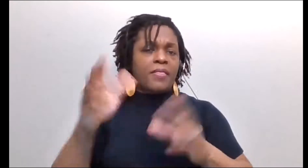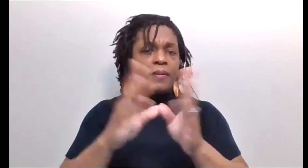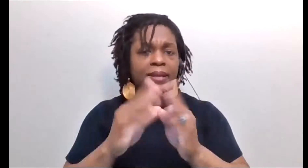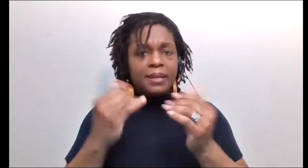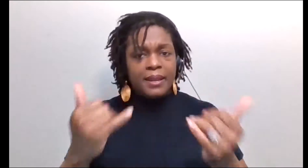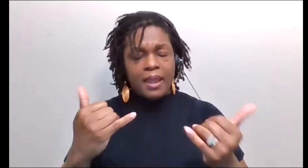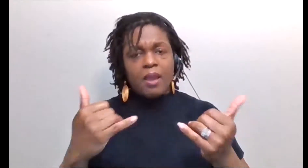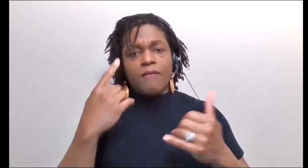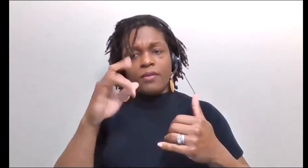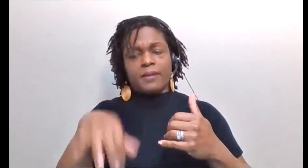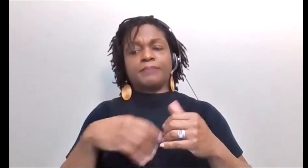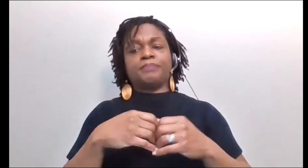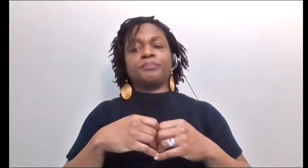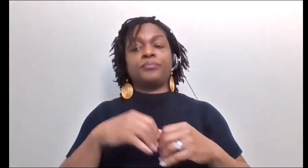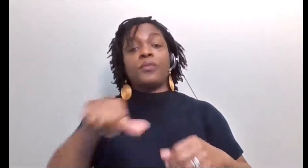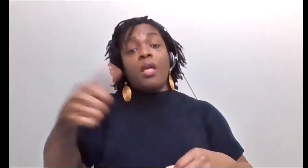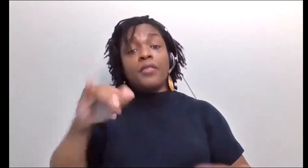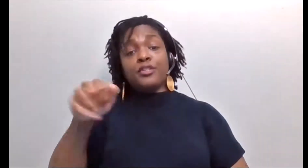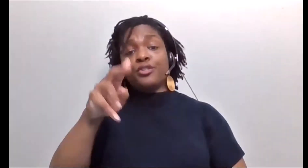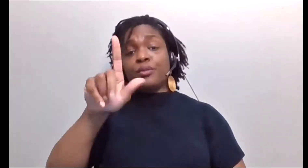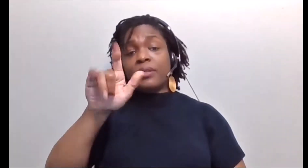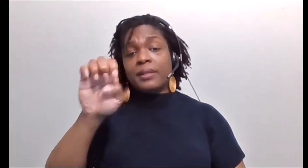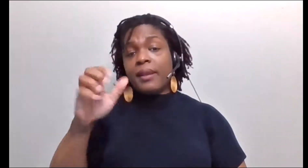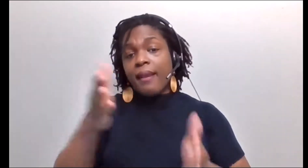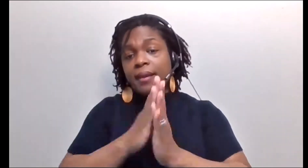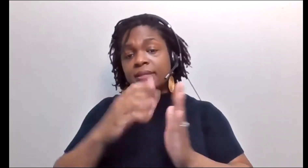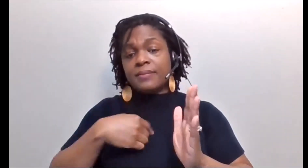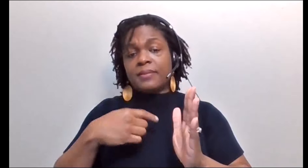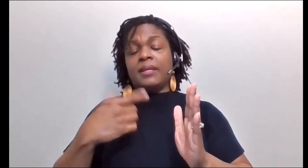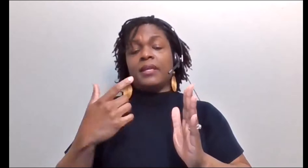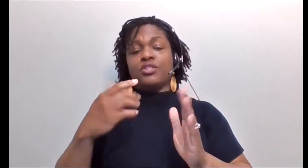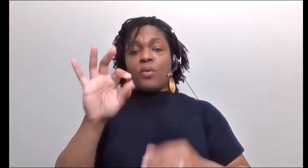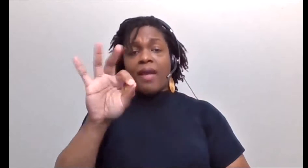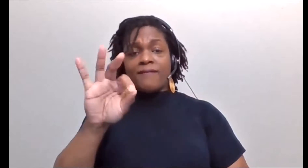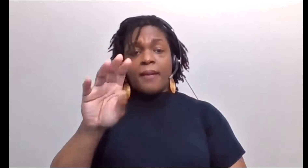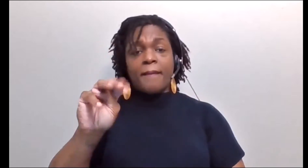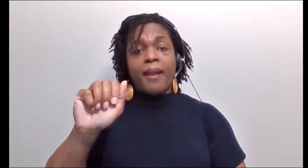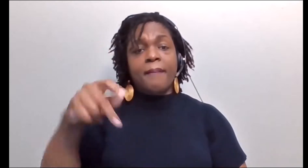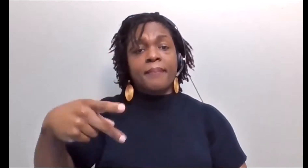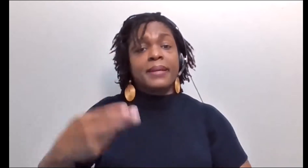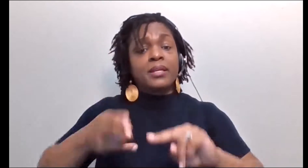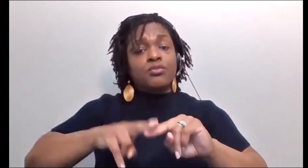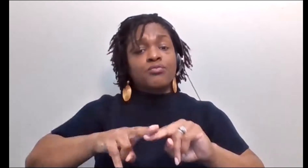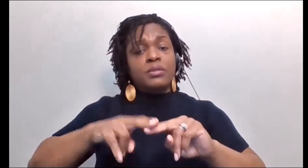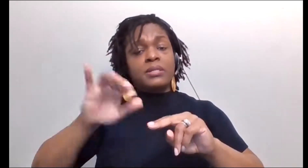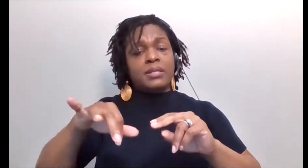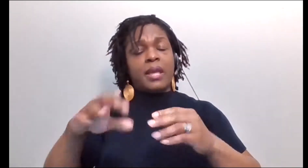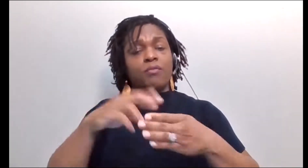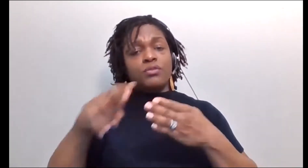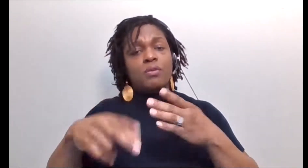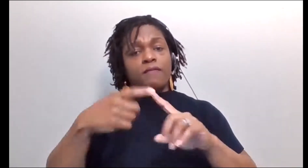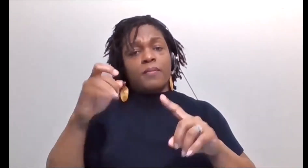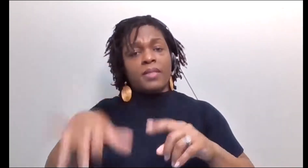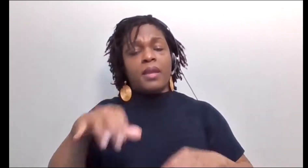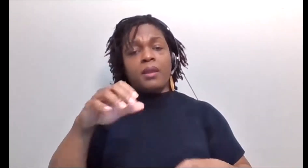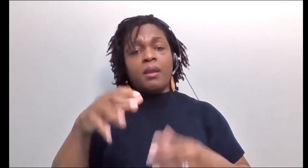Another big thing that Julie asked me to touch on was the FMAP increase that was a result of the American